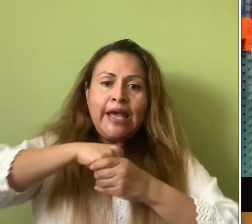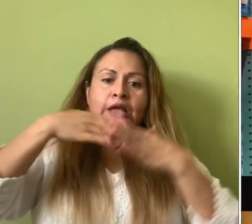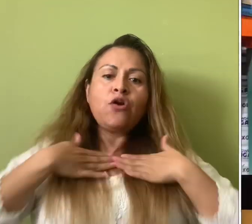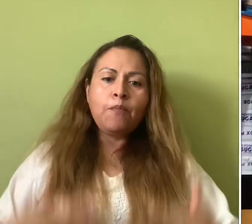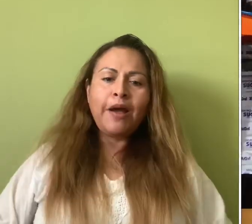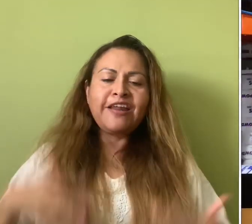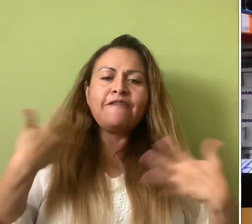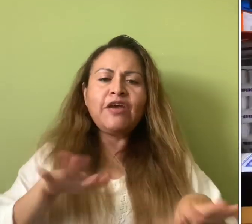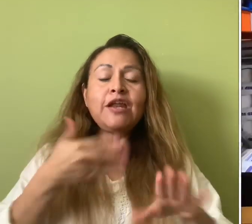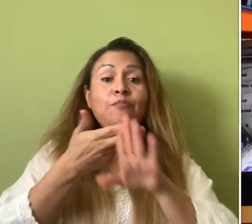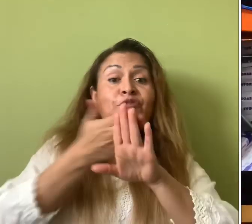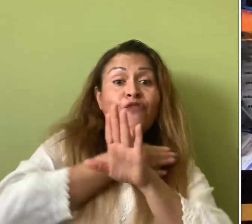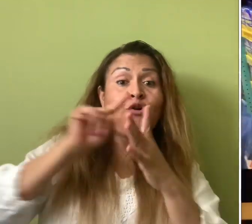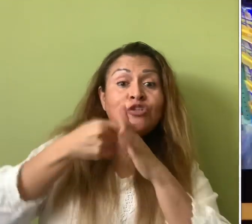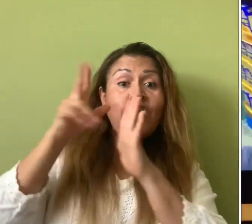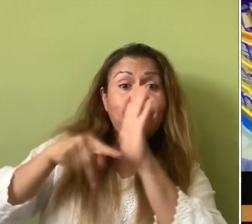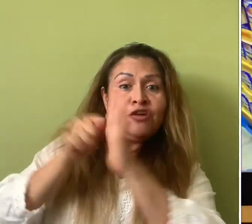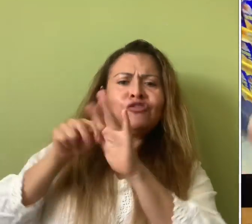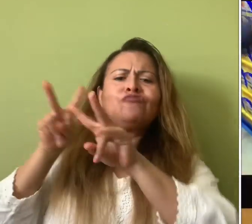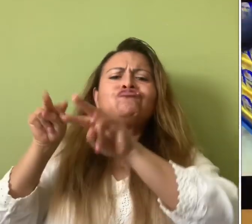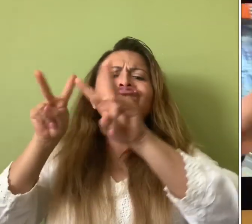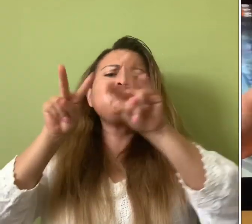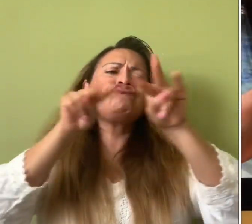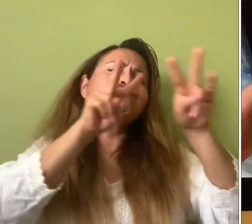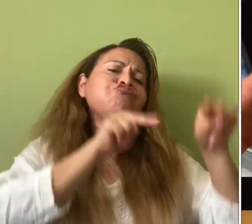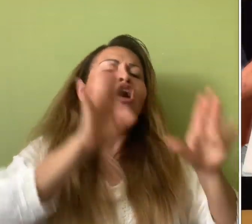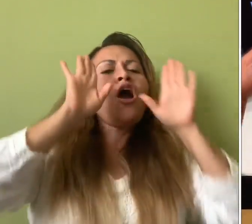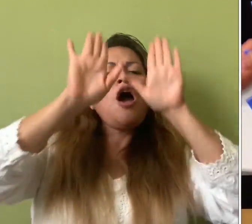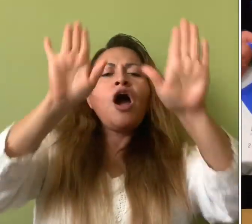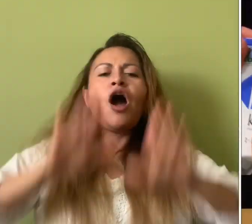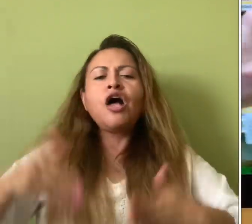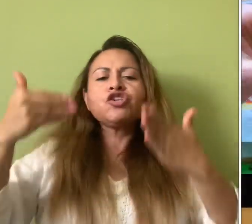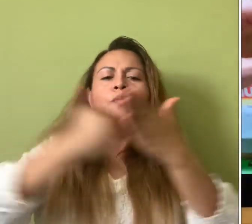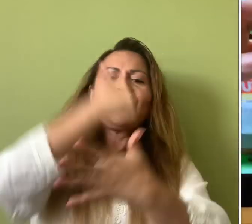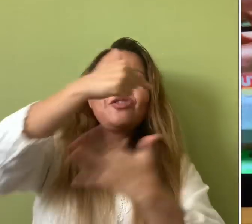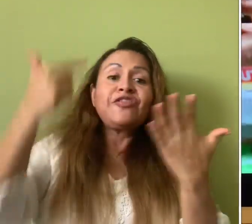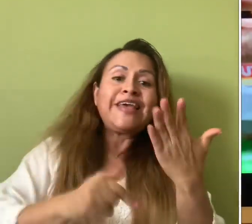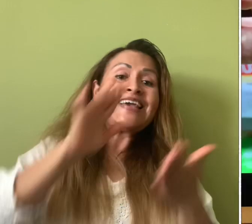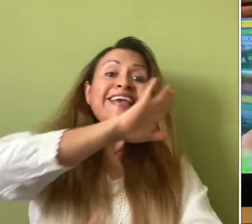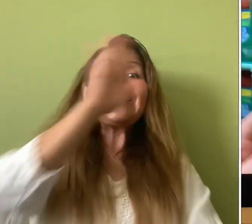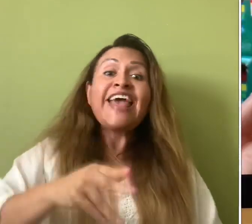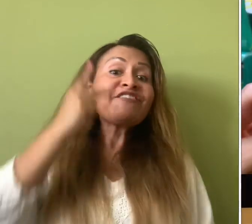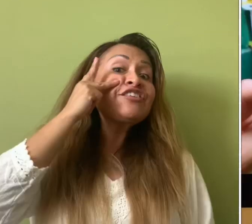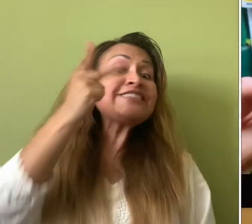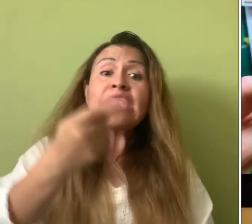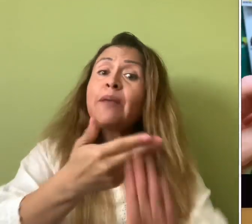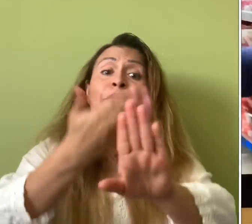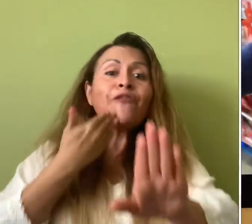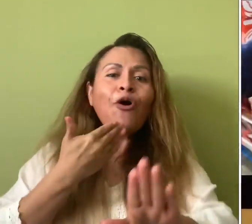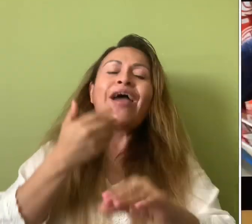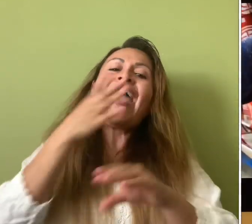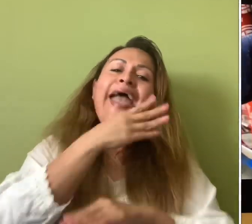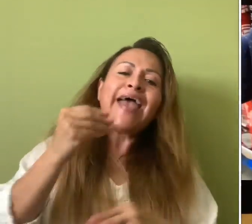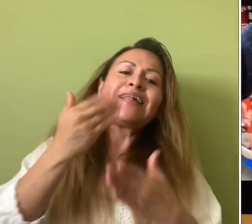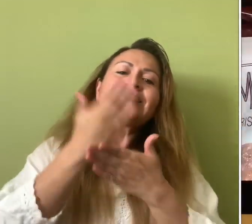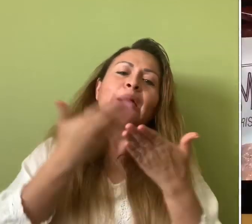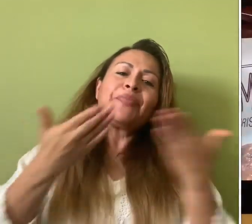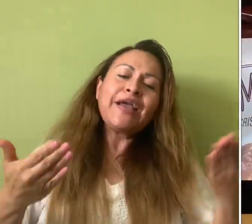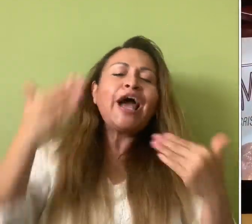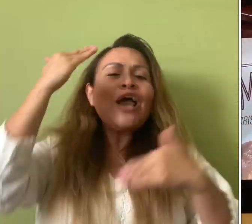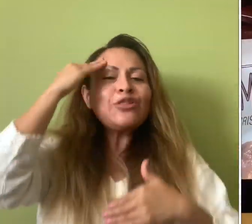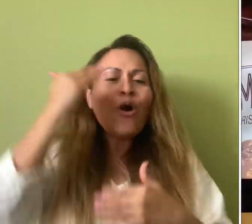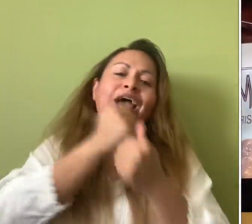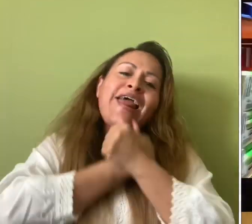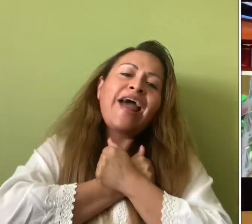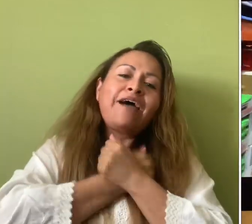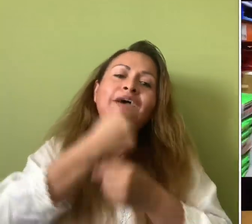did a walkthrough before we did the video, and there are some awesome new items here, stuff I've never seen before, and some stuff that I know and love, and I really want